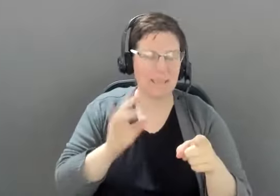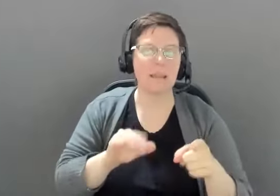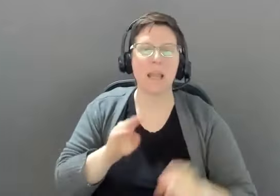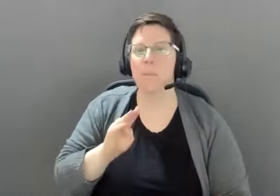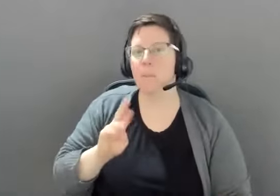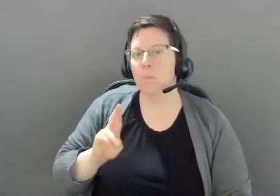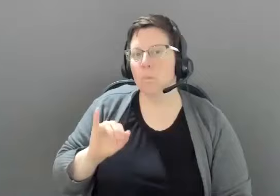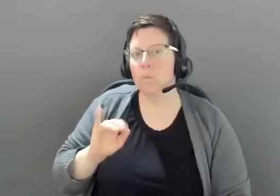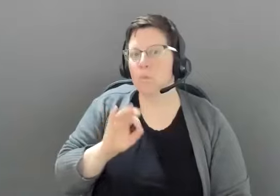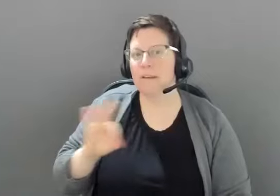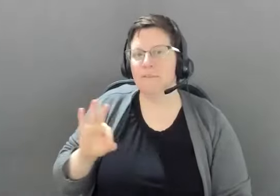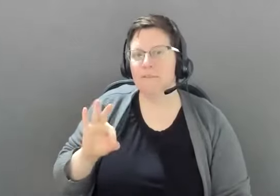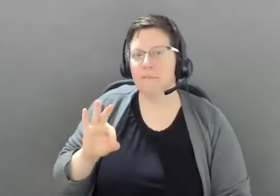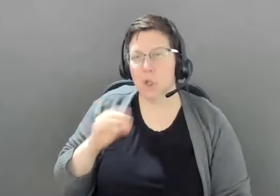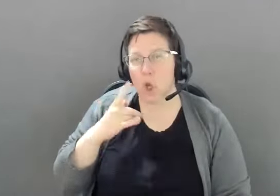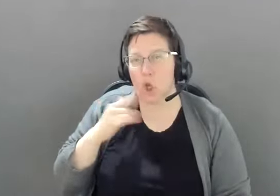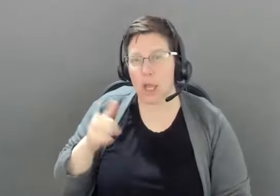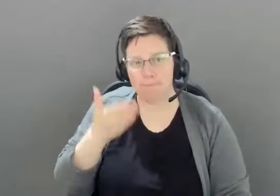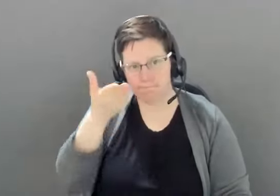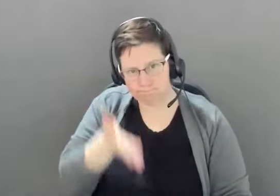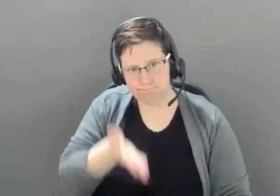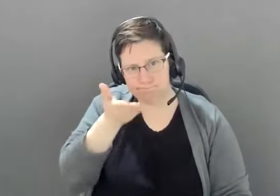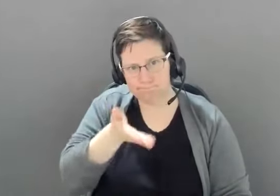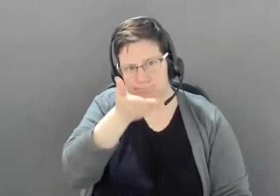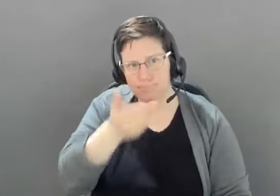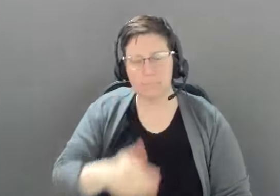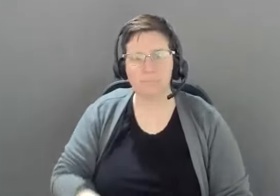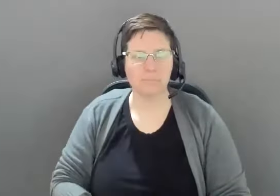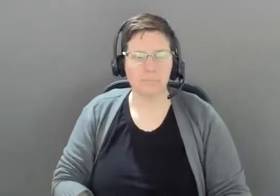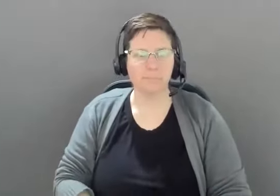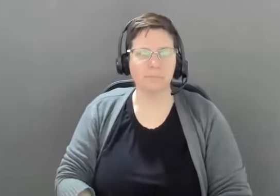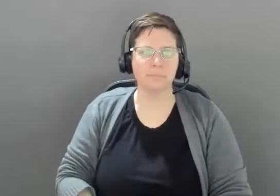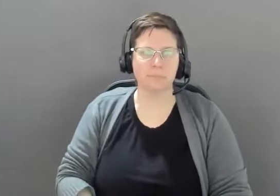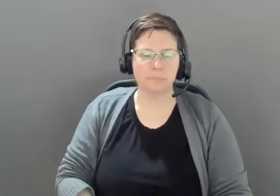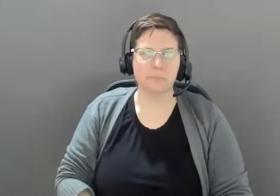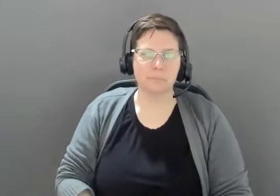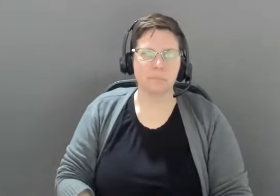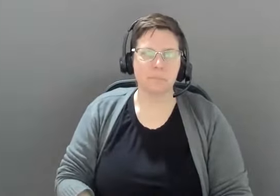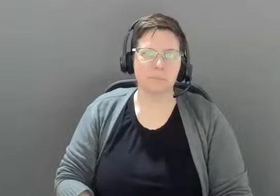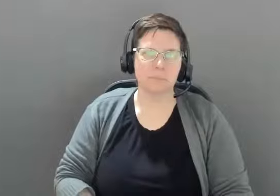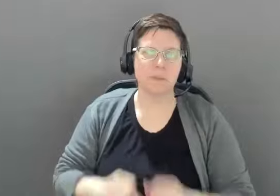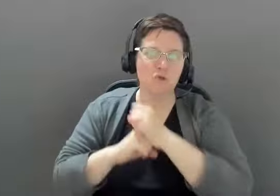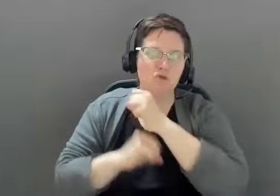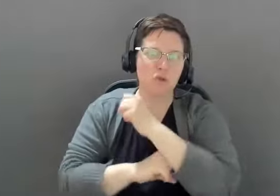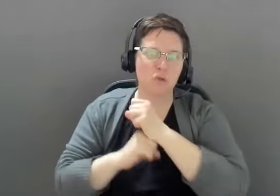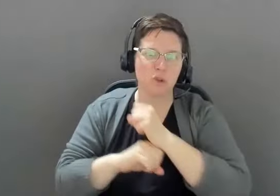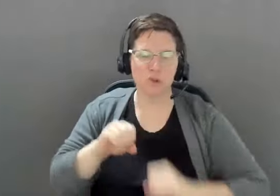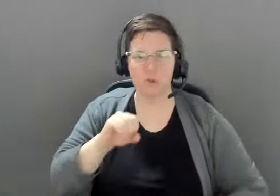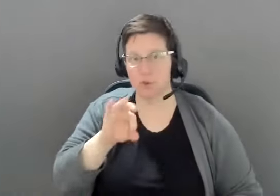of what a briefing note actually, the structure of a briefing note, if you want to use it and adapt it in your own work. But I've